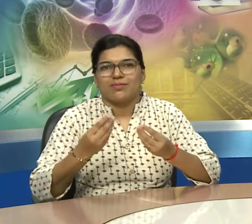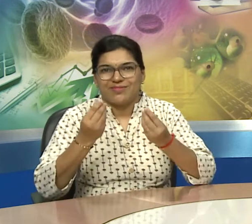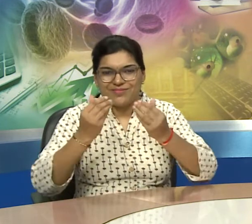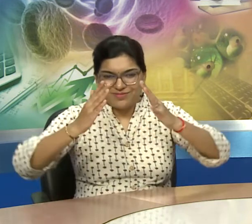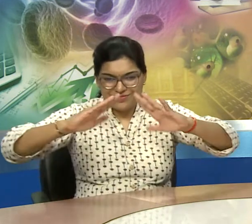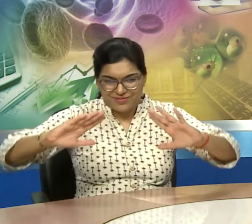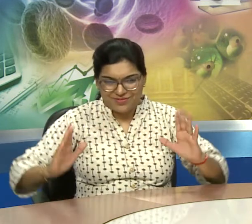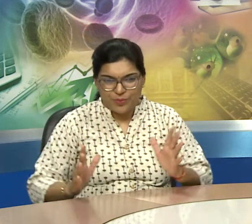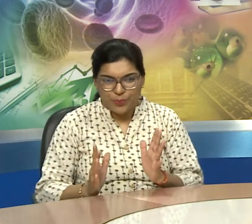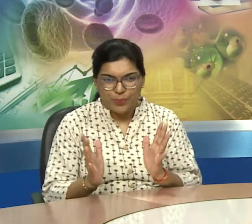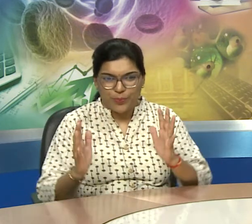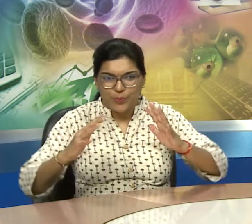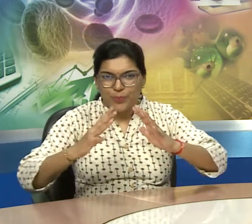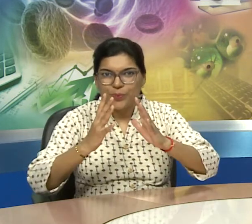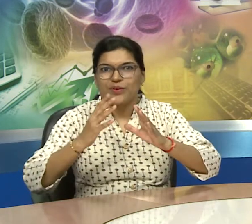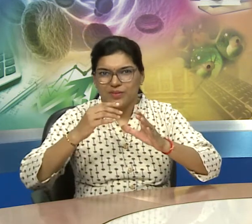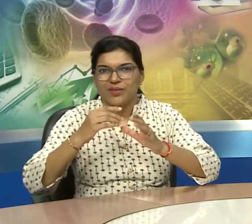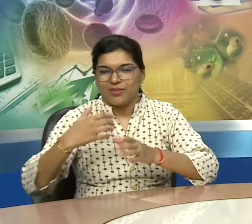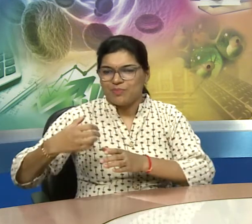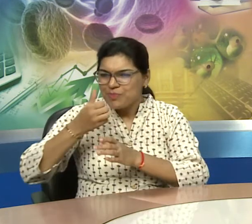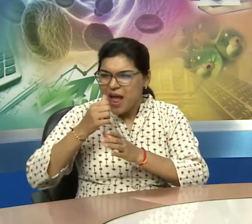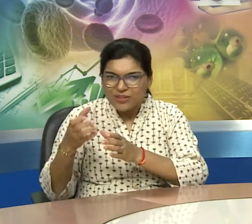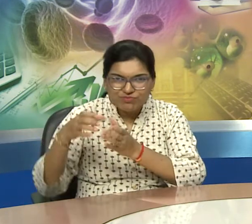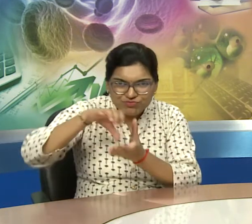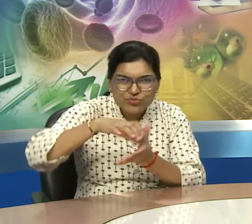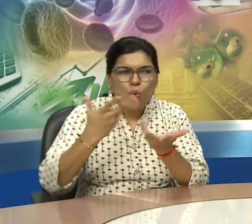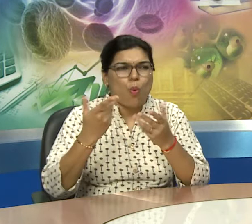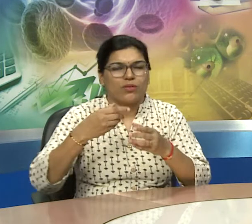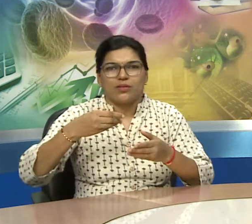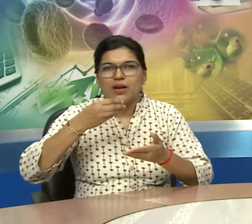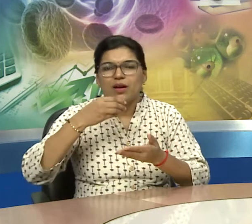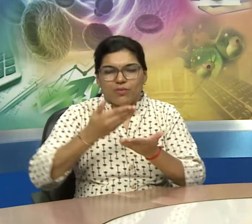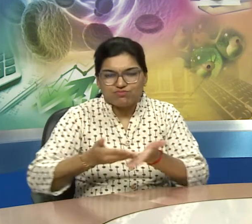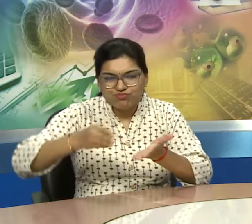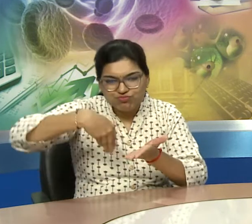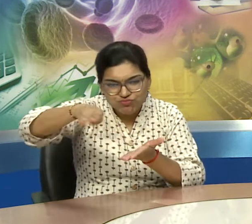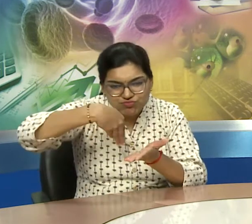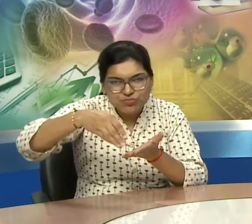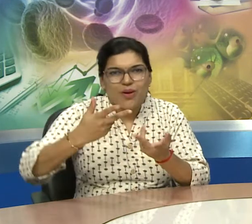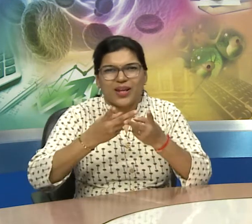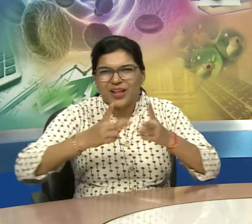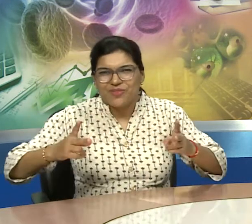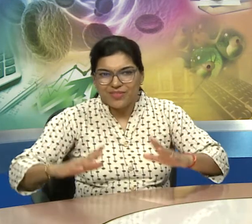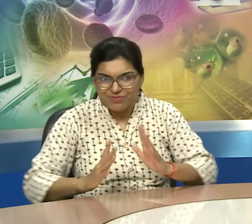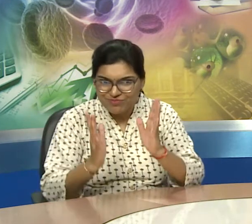all those who were interested in doing agriculture work, they were doing agriculture. And surplus